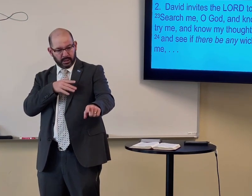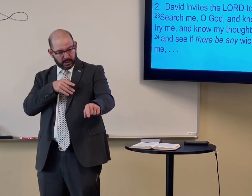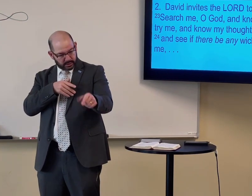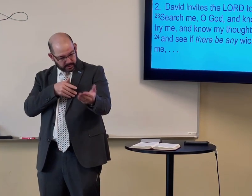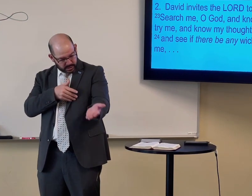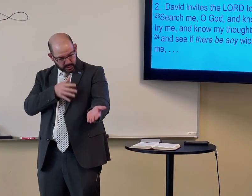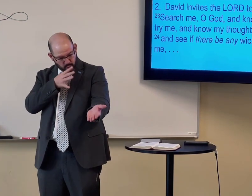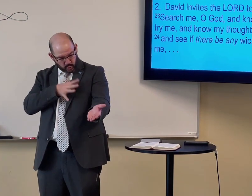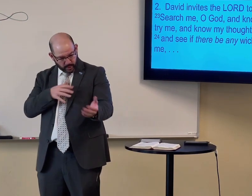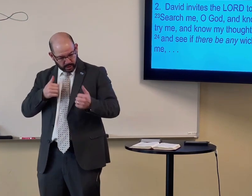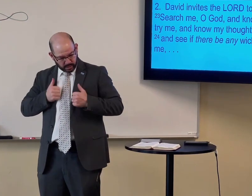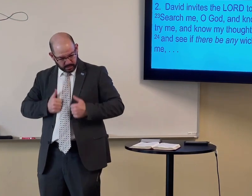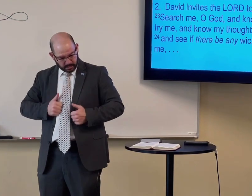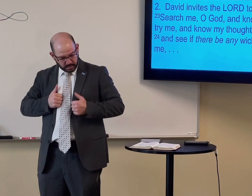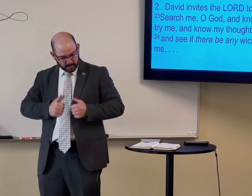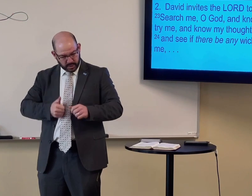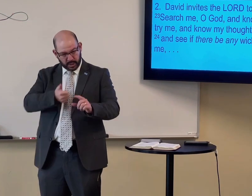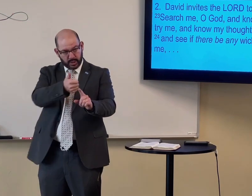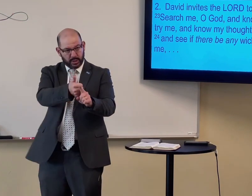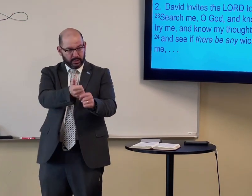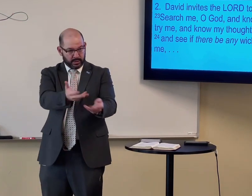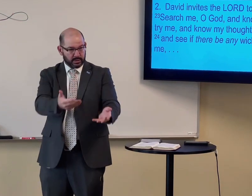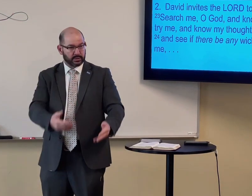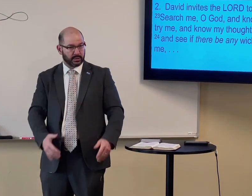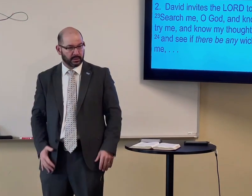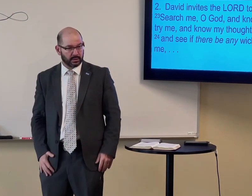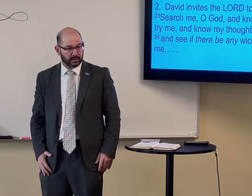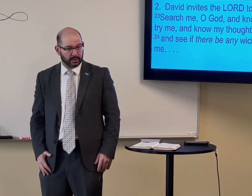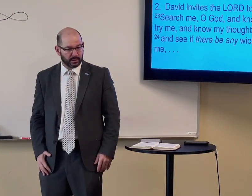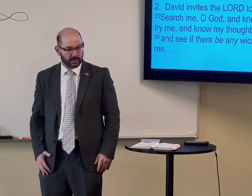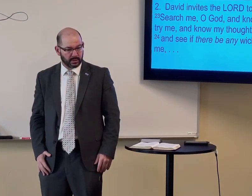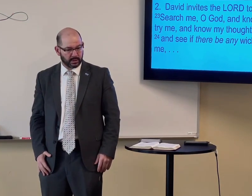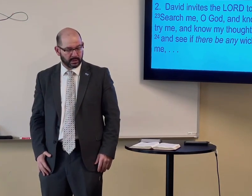right? And she was bathing herself.